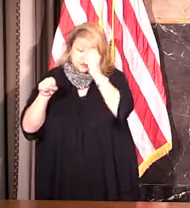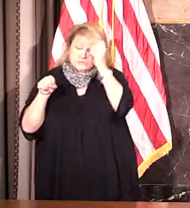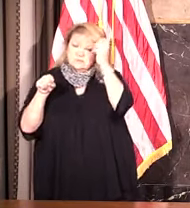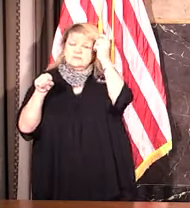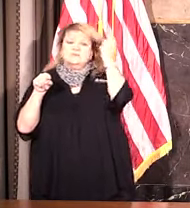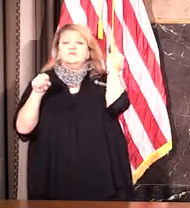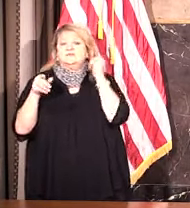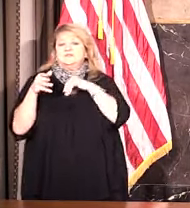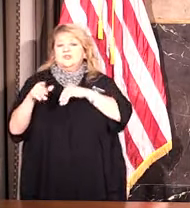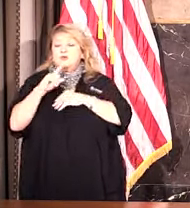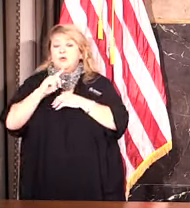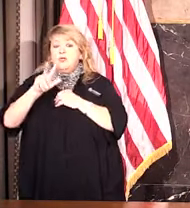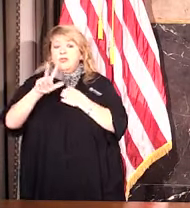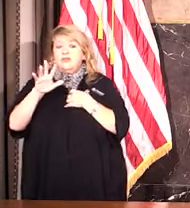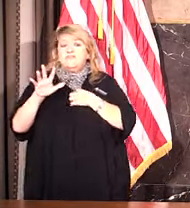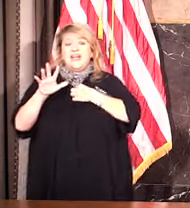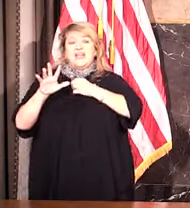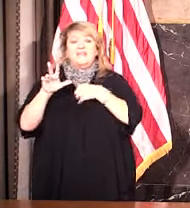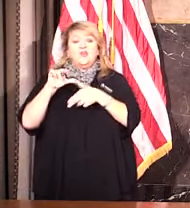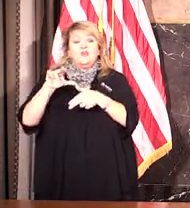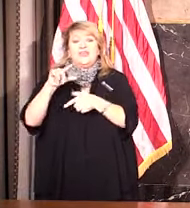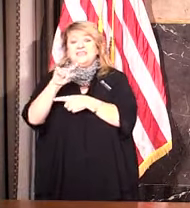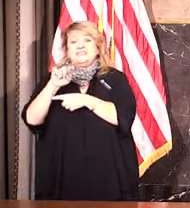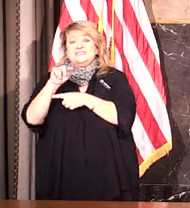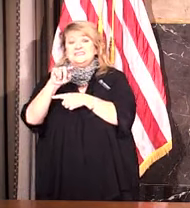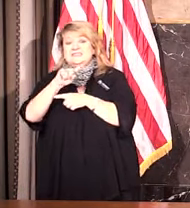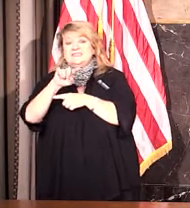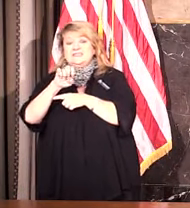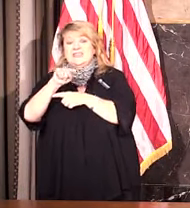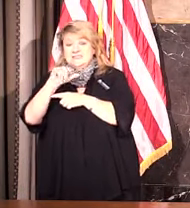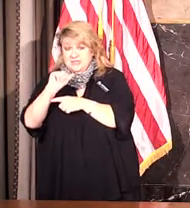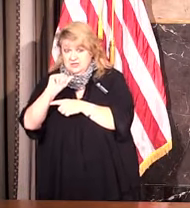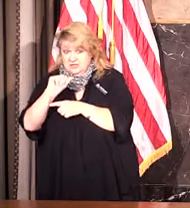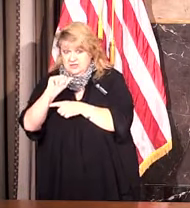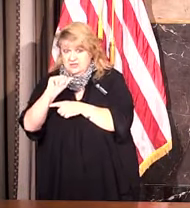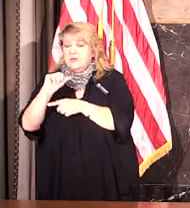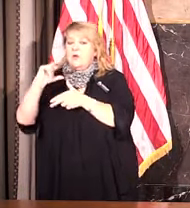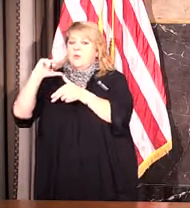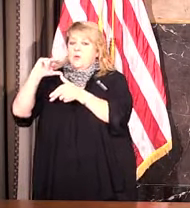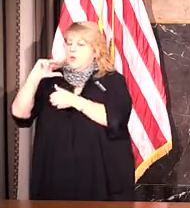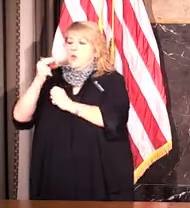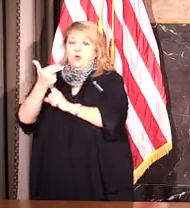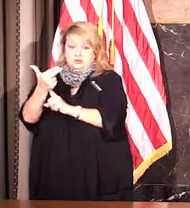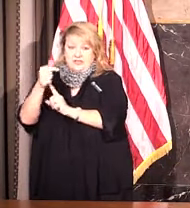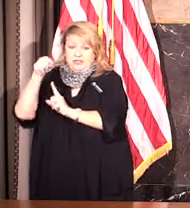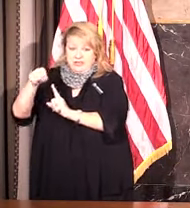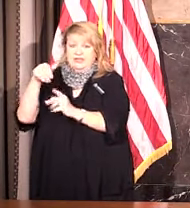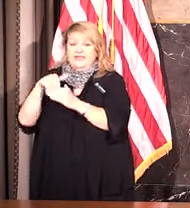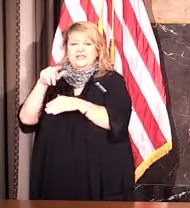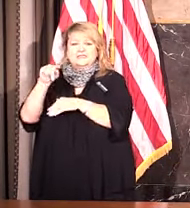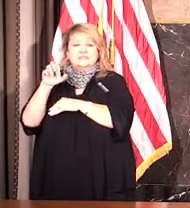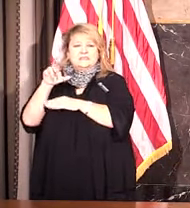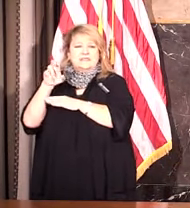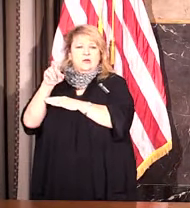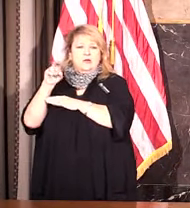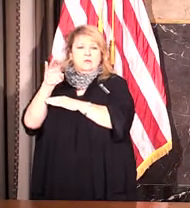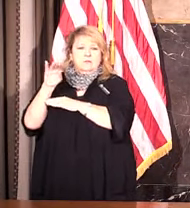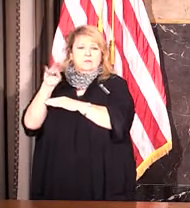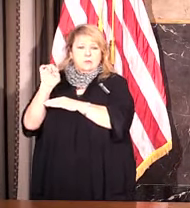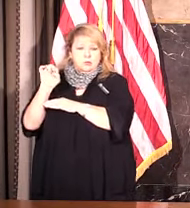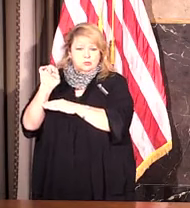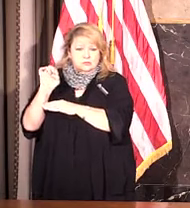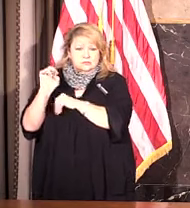remain 35 Hurricane Zeta evacuees in 1 non-congregant hotel sheltered in Terrebonne Parish.